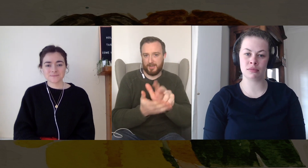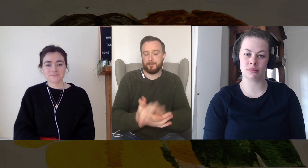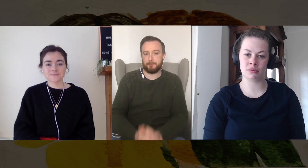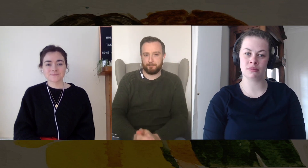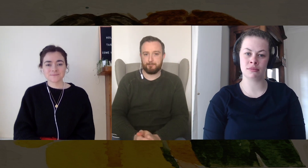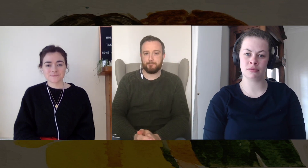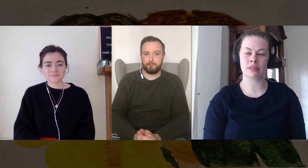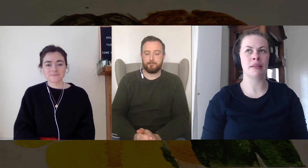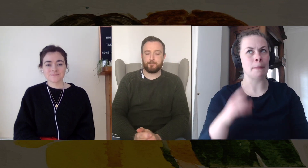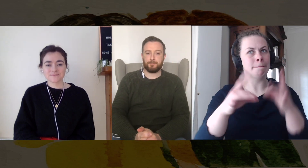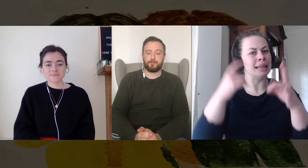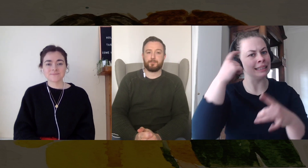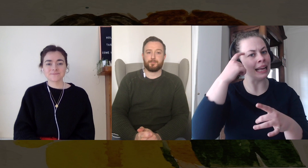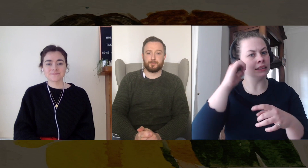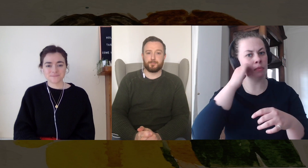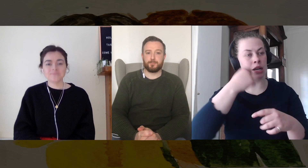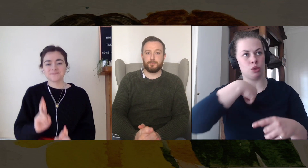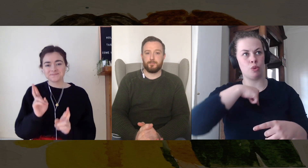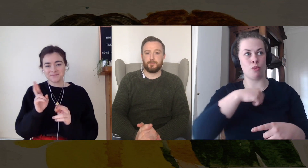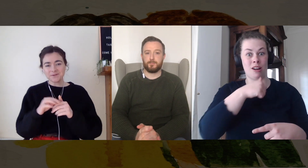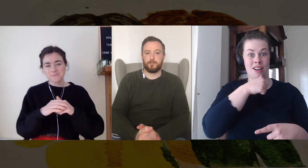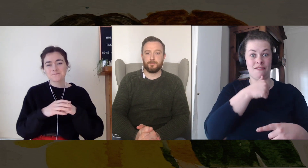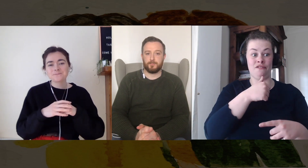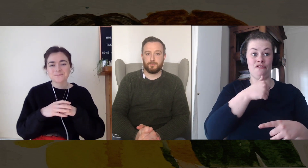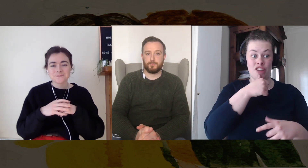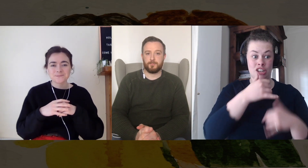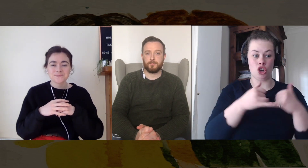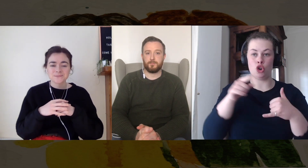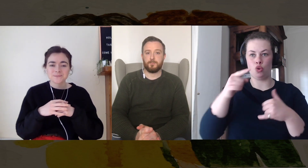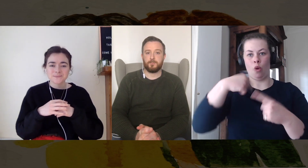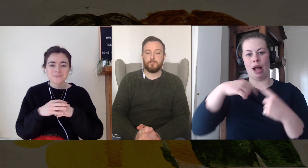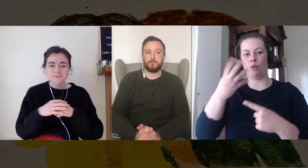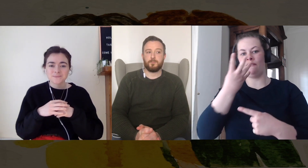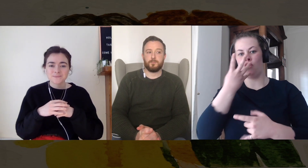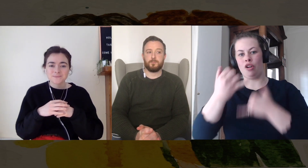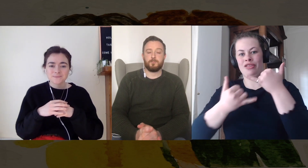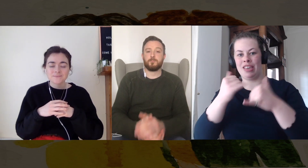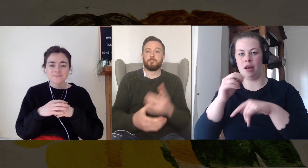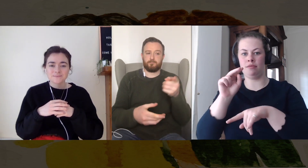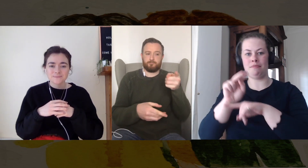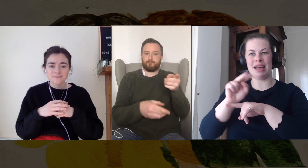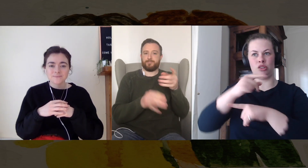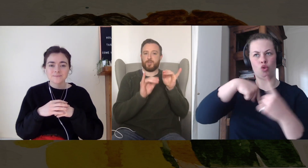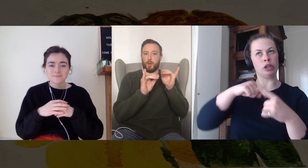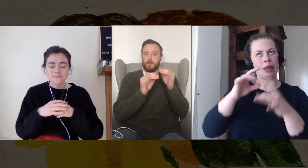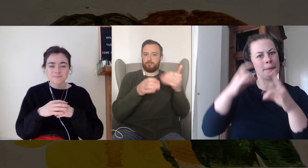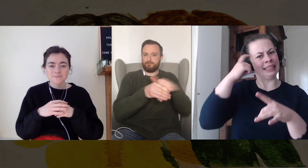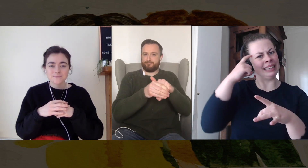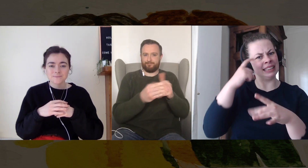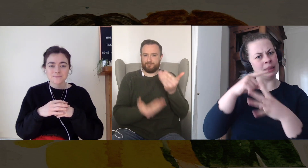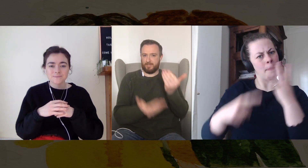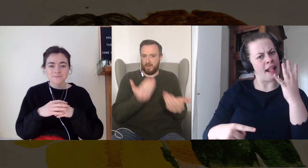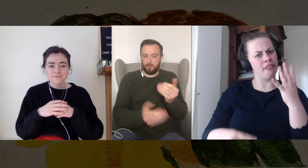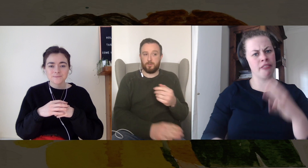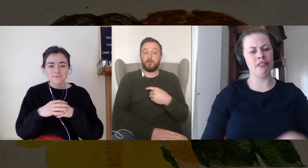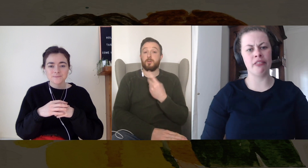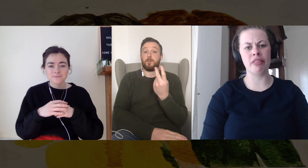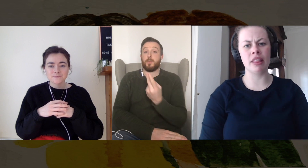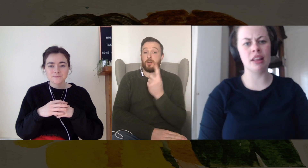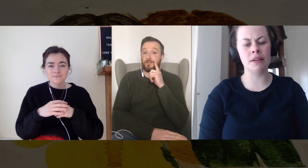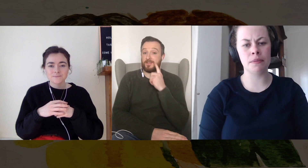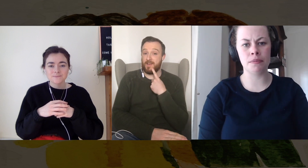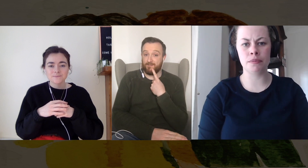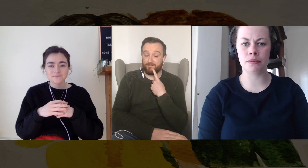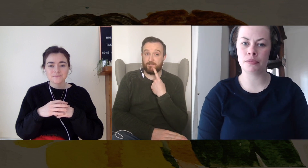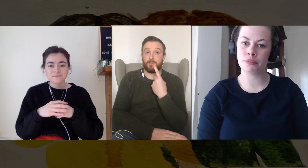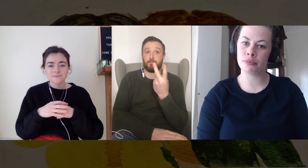2013, I think. That makes sense, because when we were in first year, you were like our fourth year mentor. Yeah. So that would work out mathematically. And